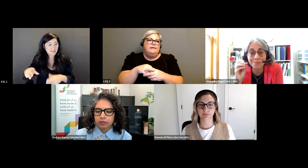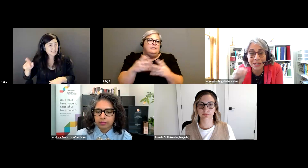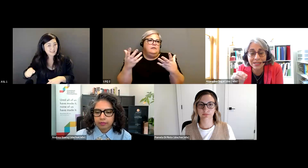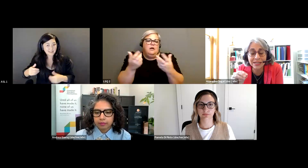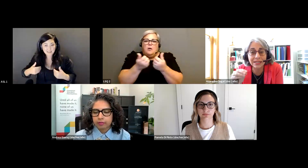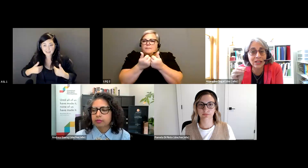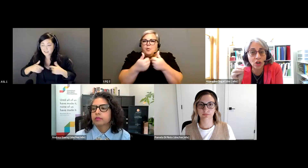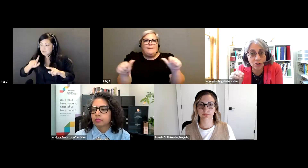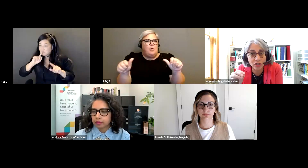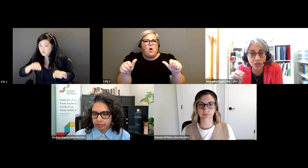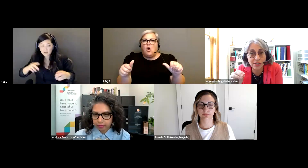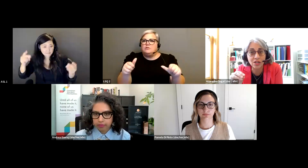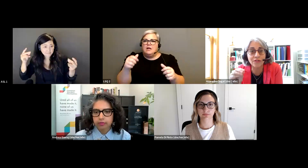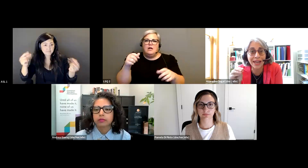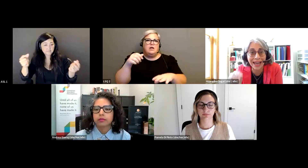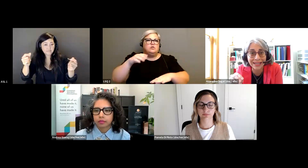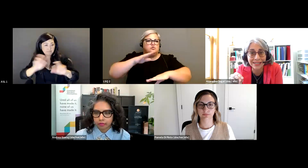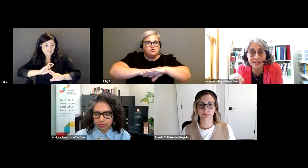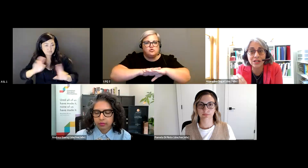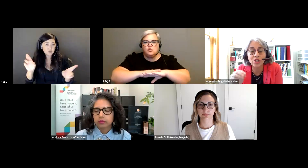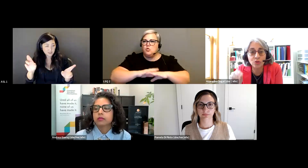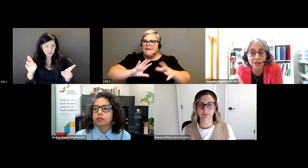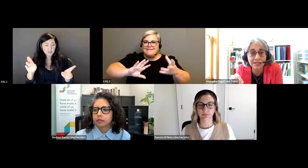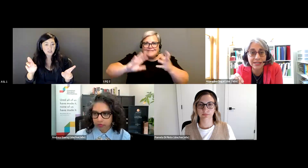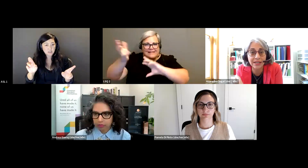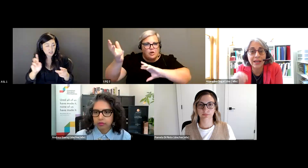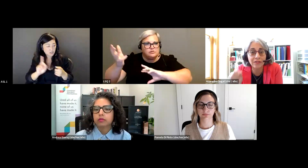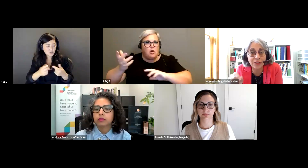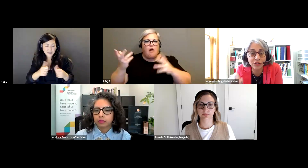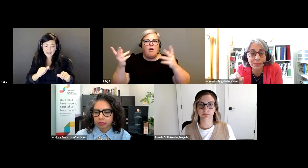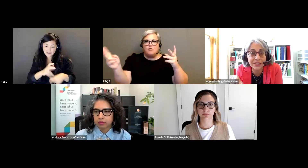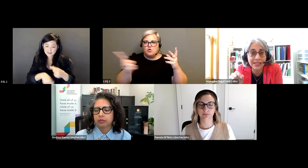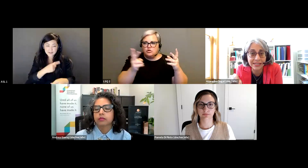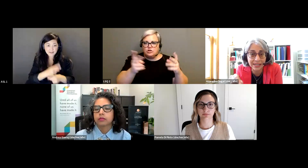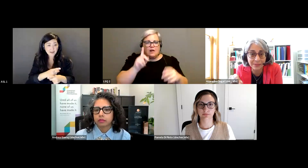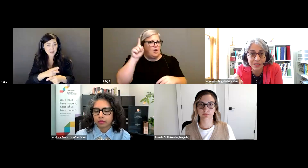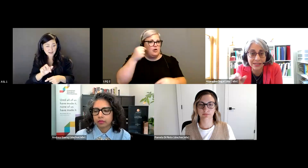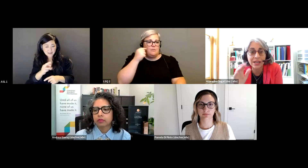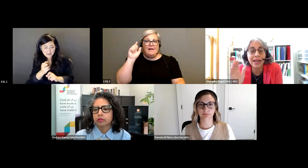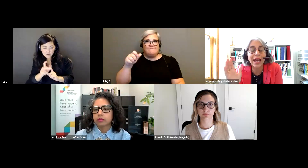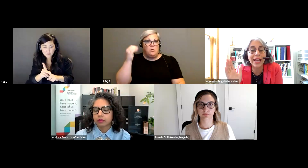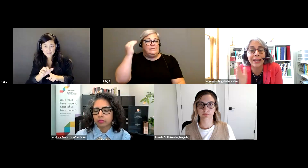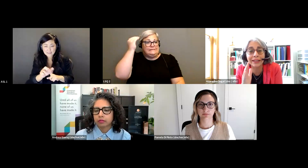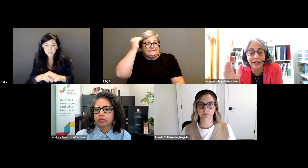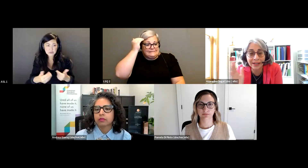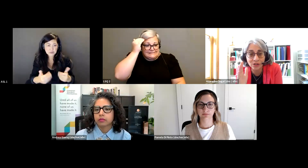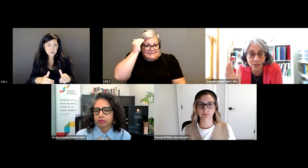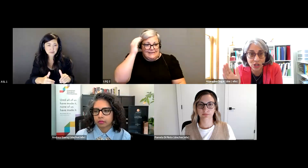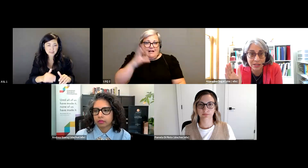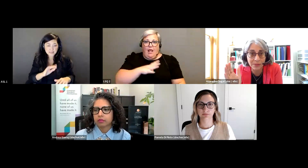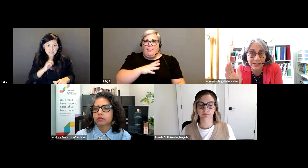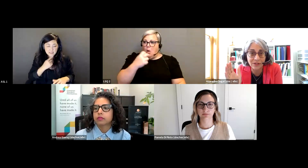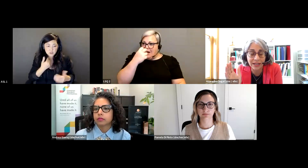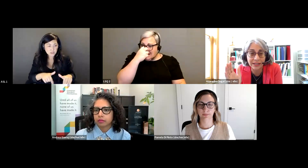is immediately conscious of the hazard, risk, and vulnerability assessments aligned